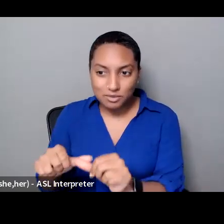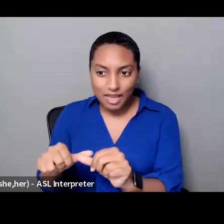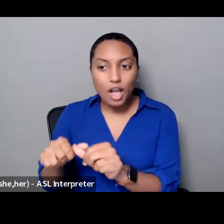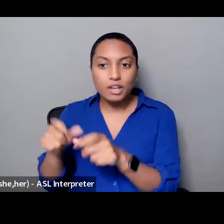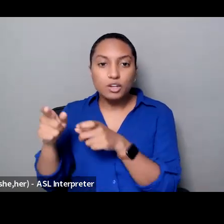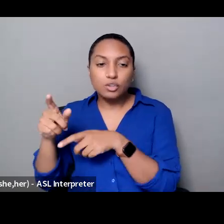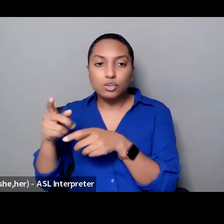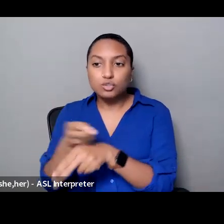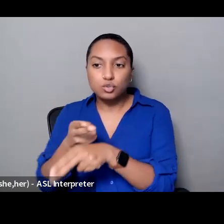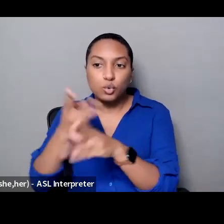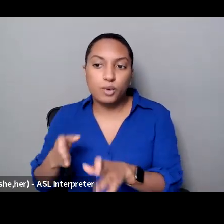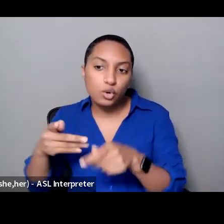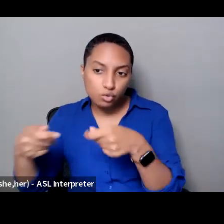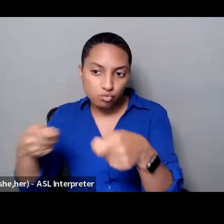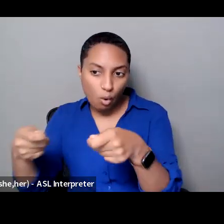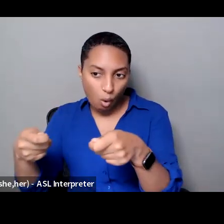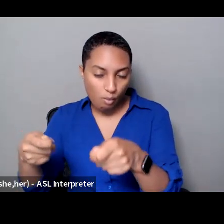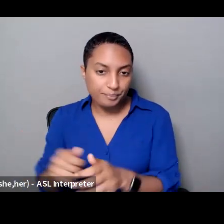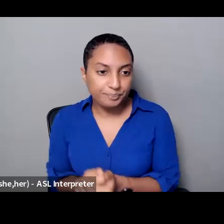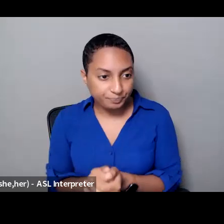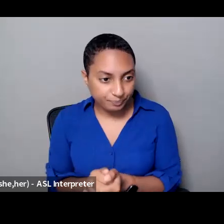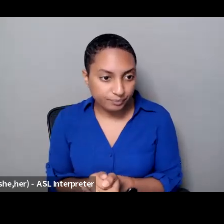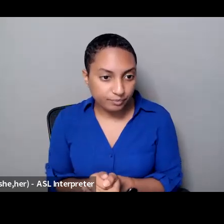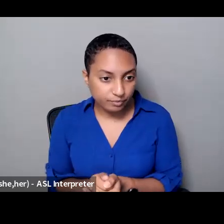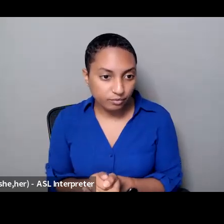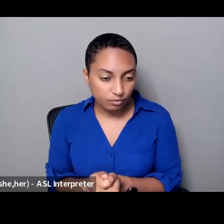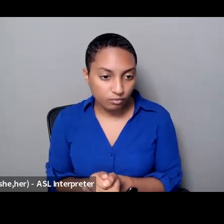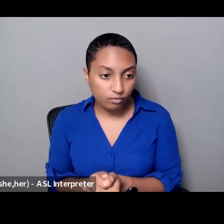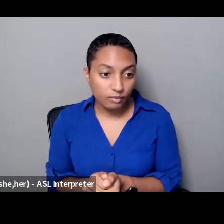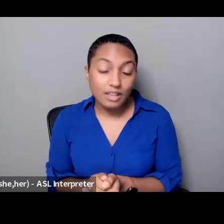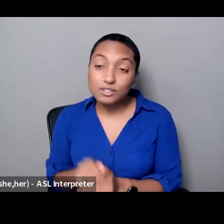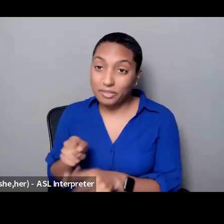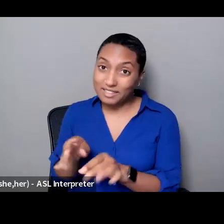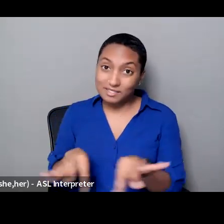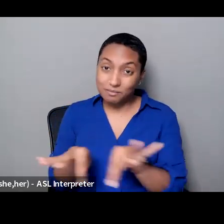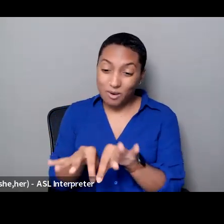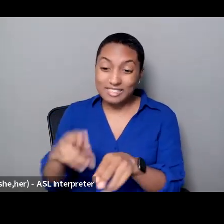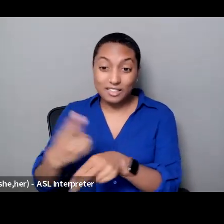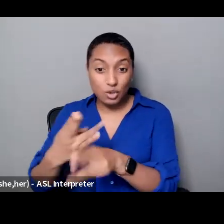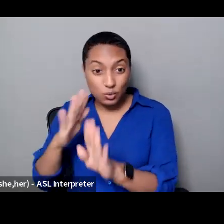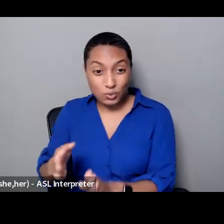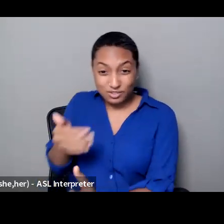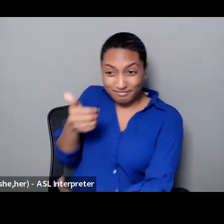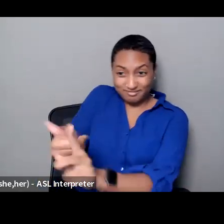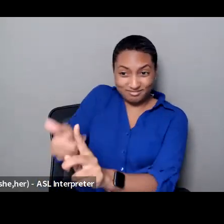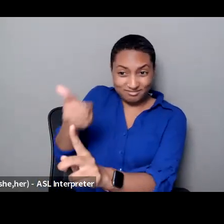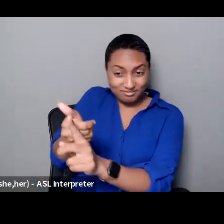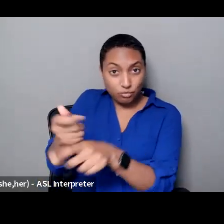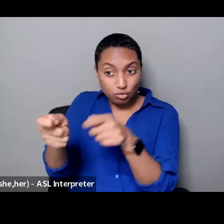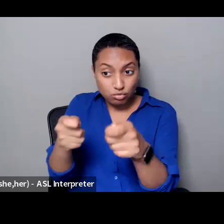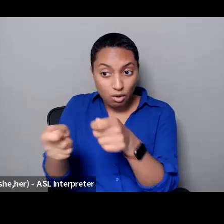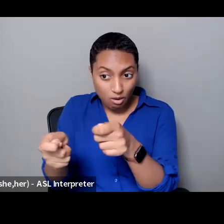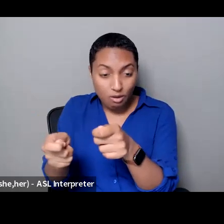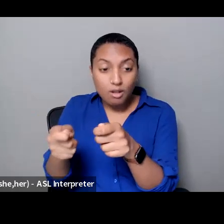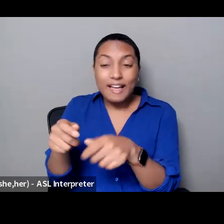current situations. So that importance of consumer control as a priority for centers is the